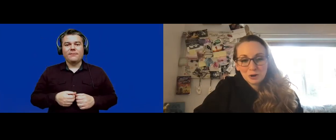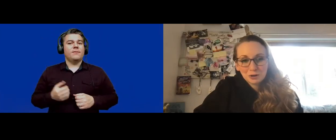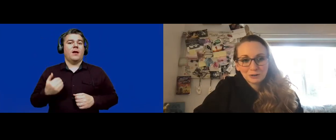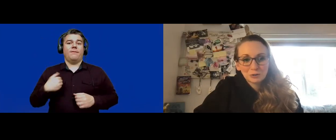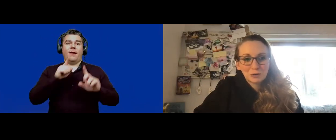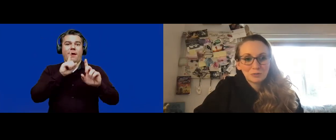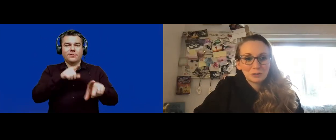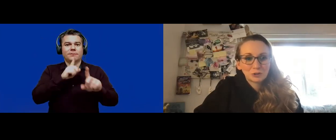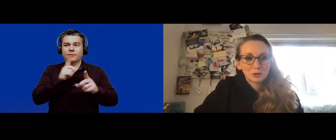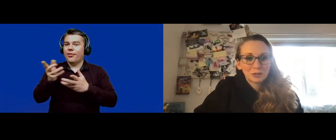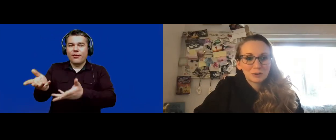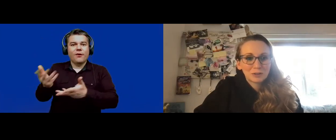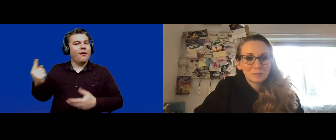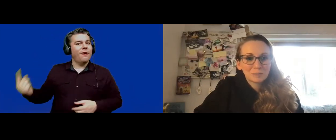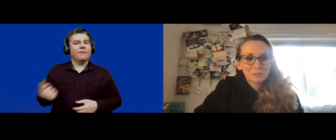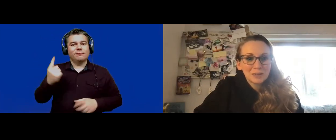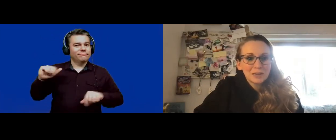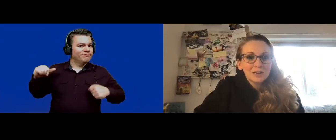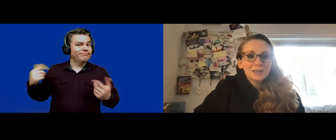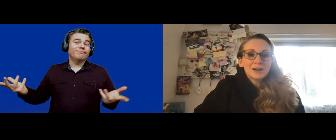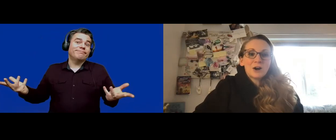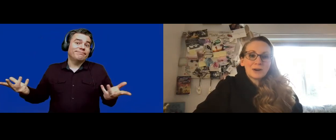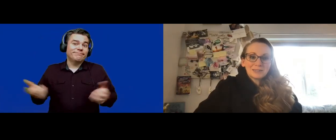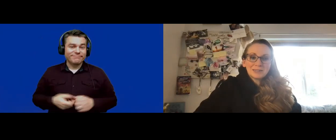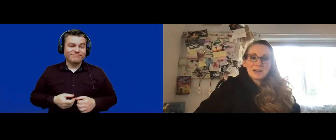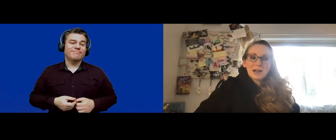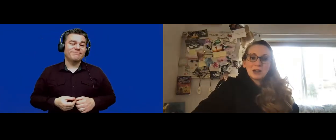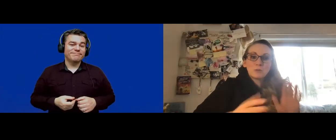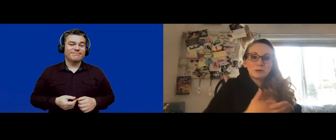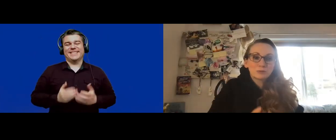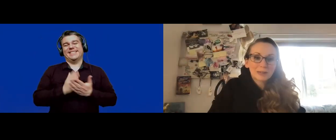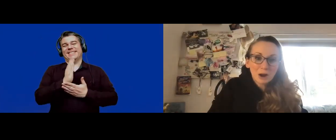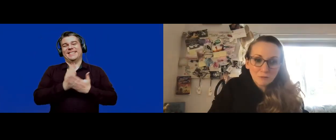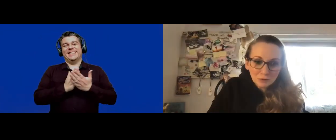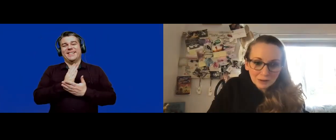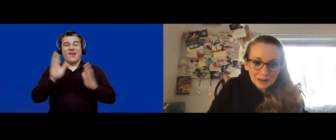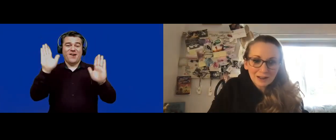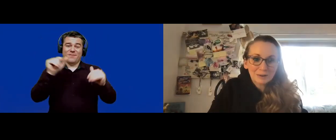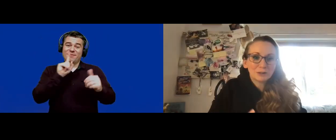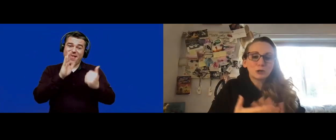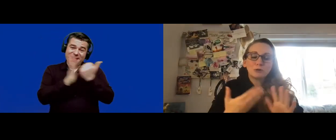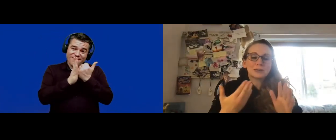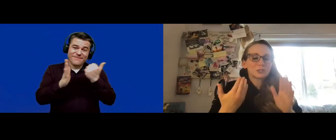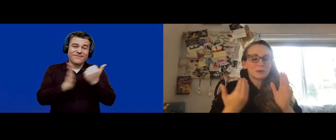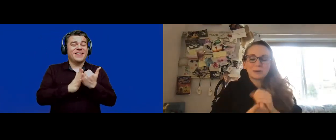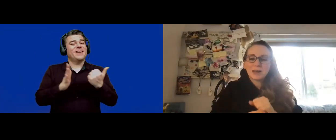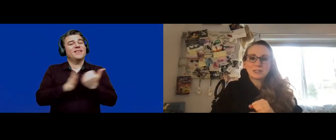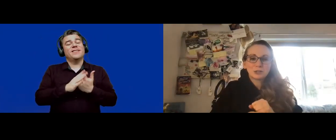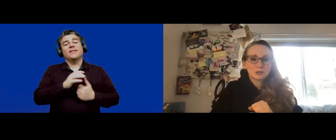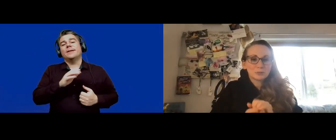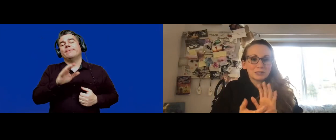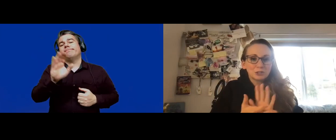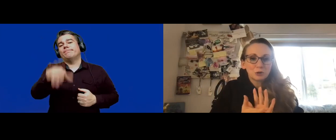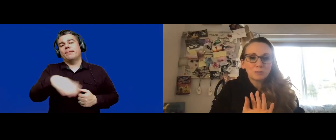all along to what we've been struggling with. All right, I hope that was really helpful. My